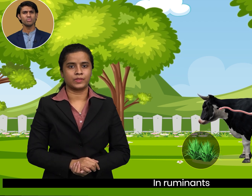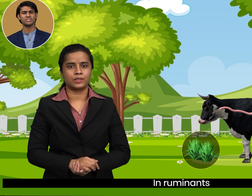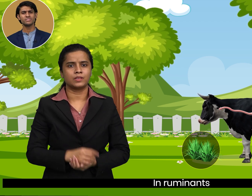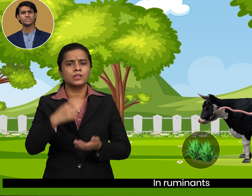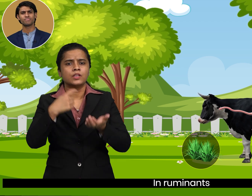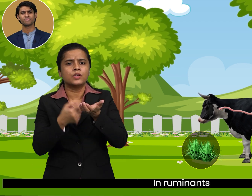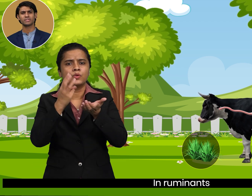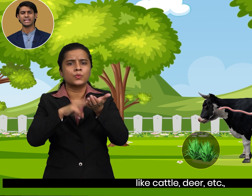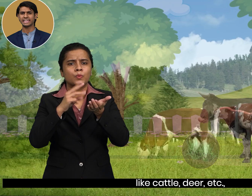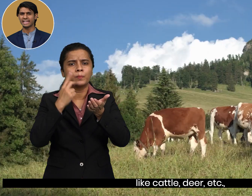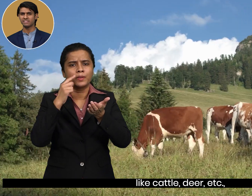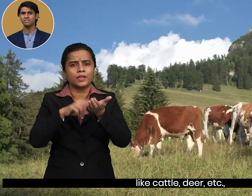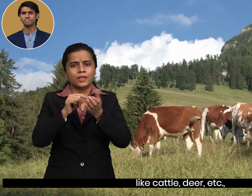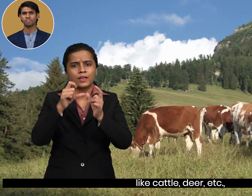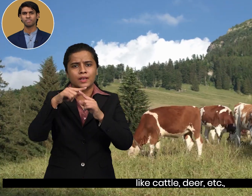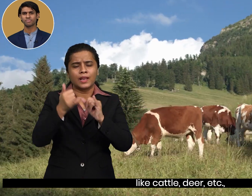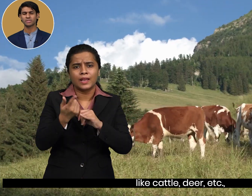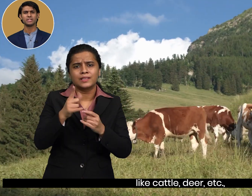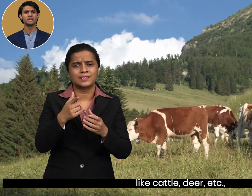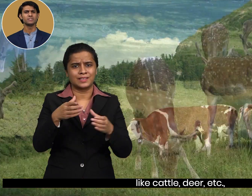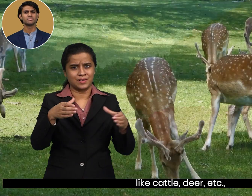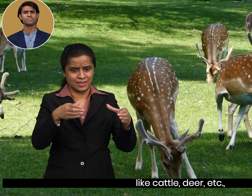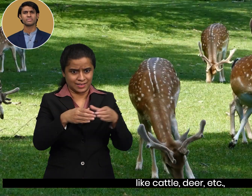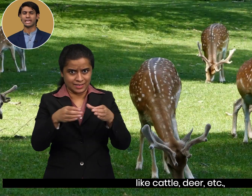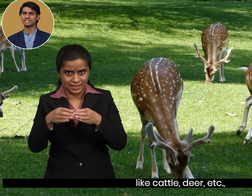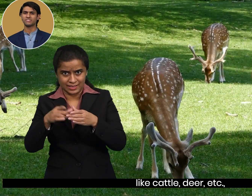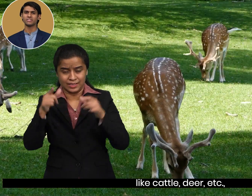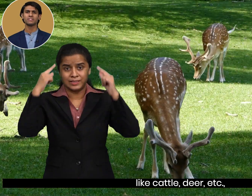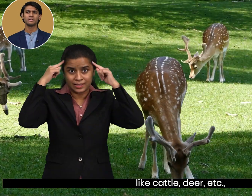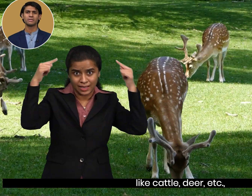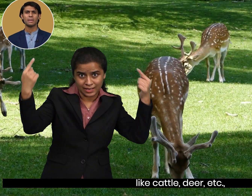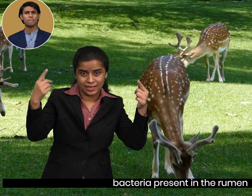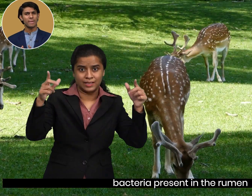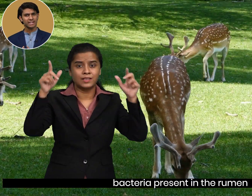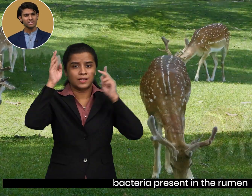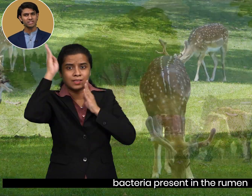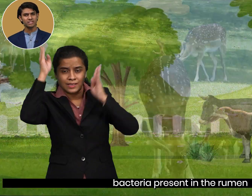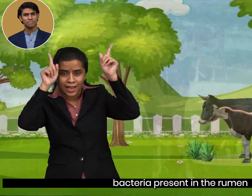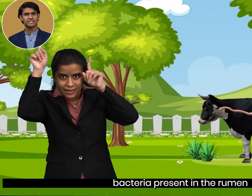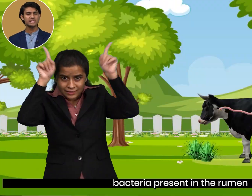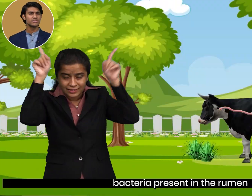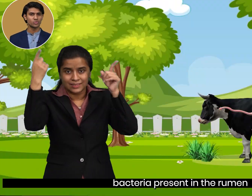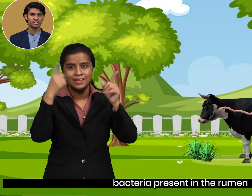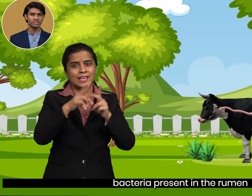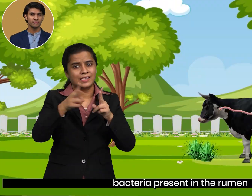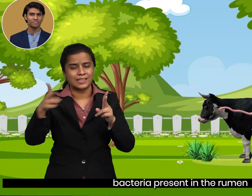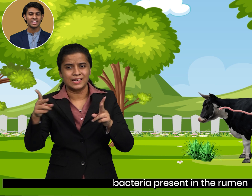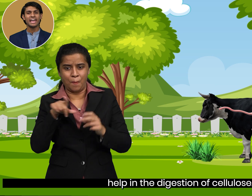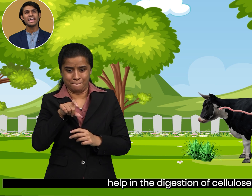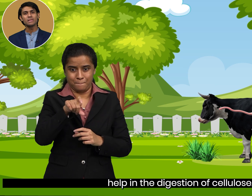In ruminants, like cattle, deer, etc., bacteria present in the